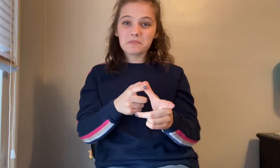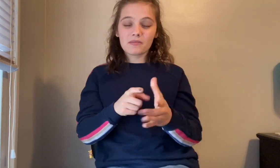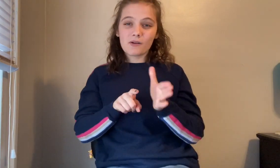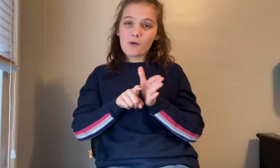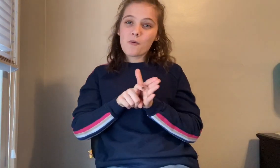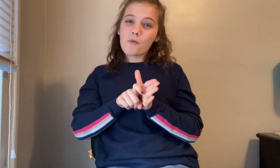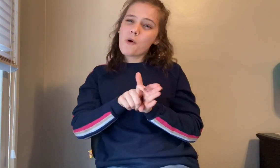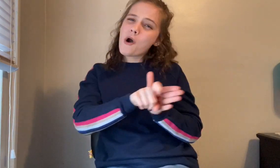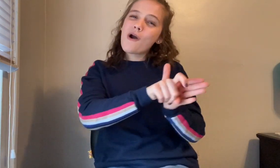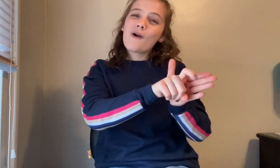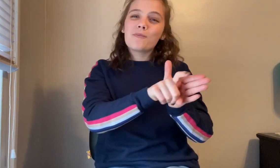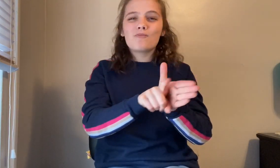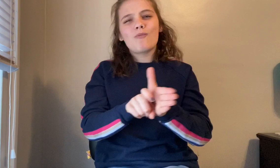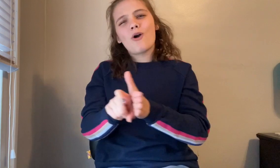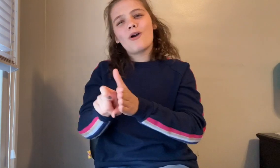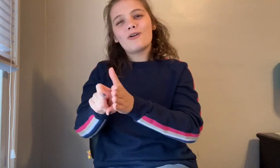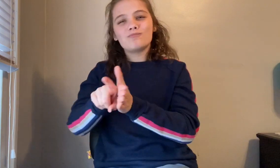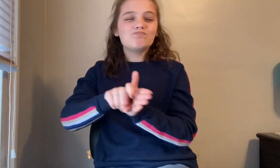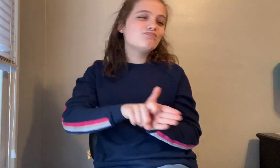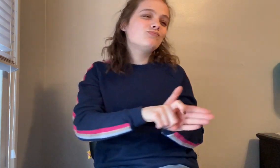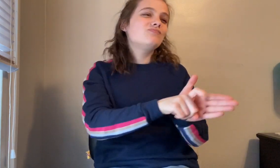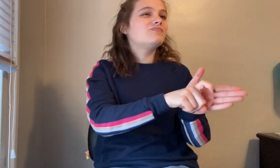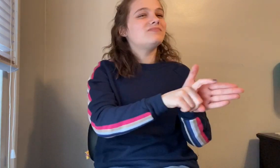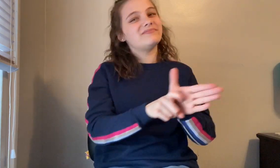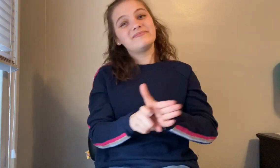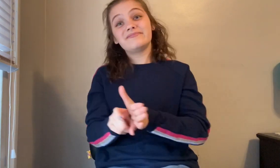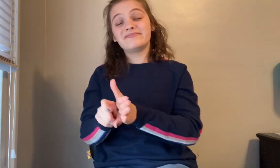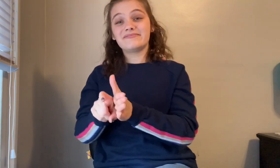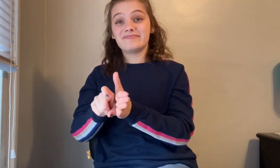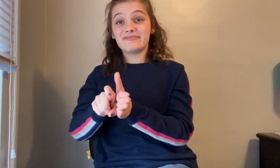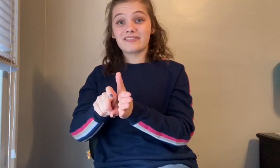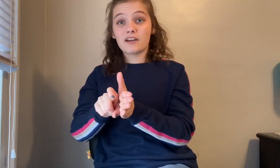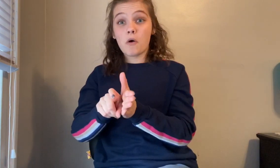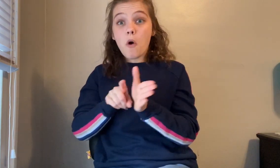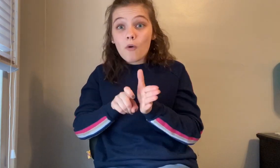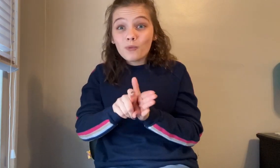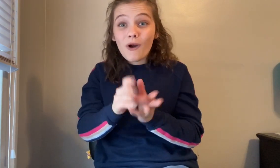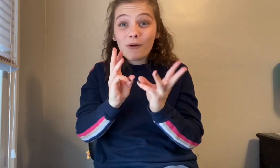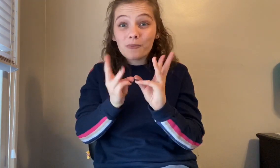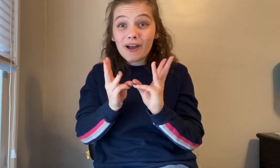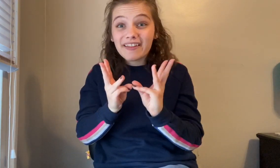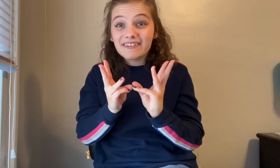Worm, worm, wiggle, squirm. Worm weather.